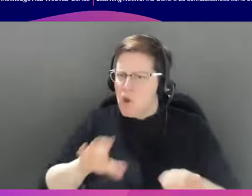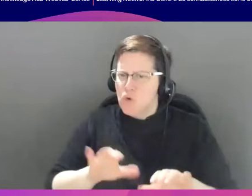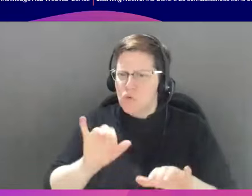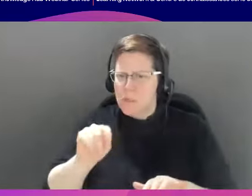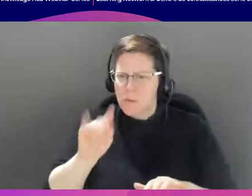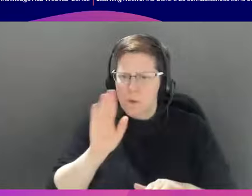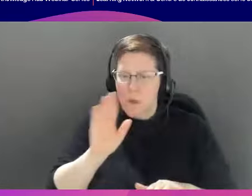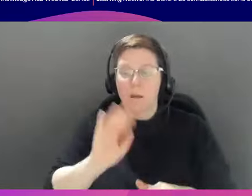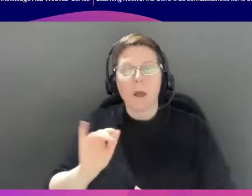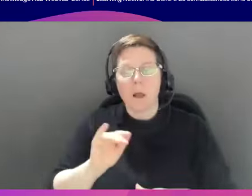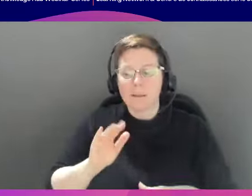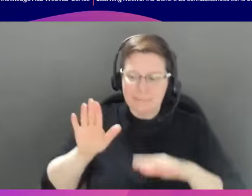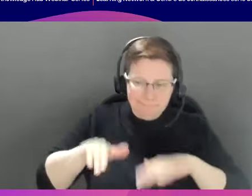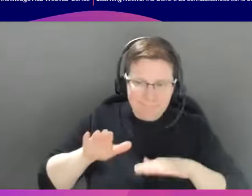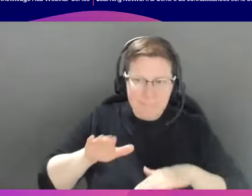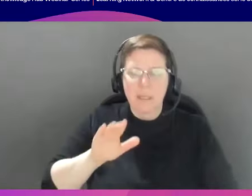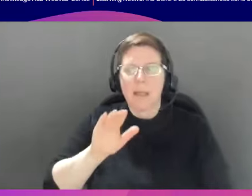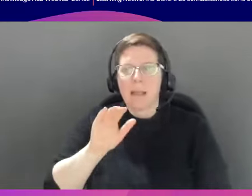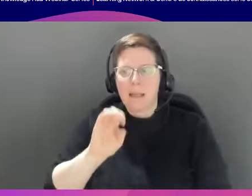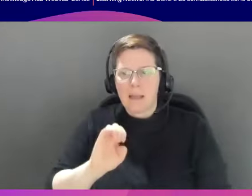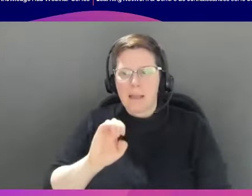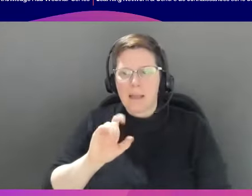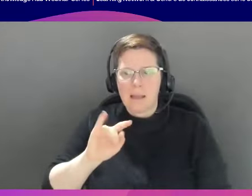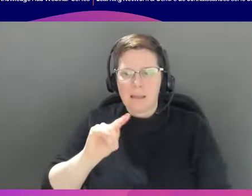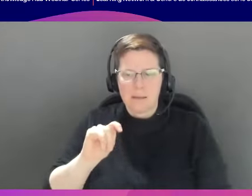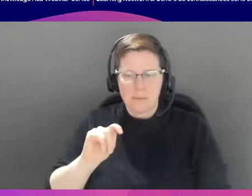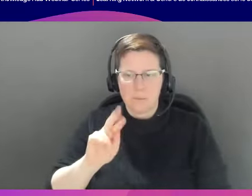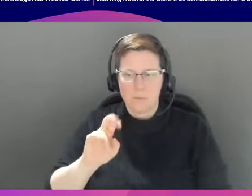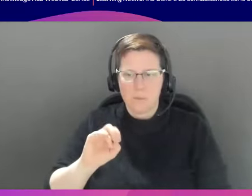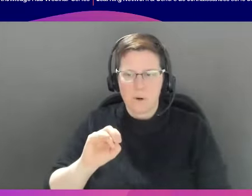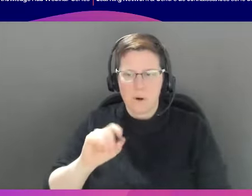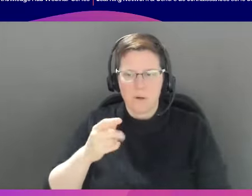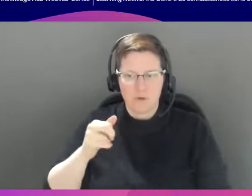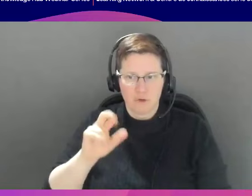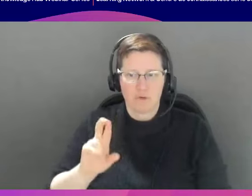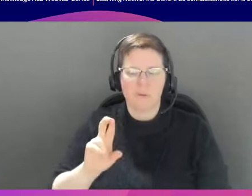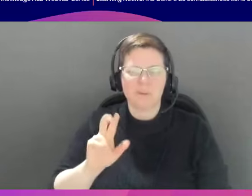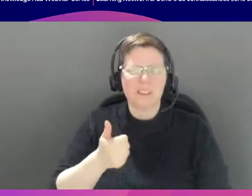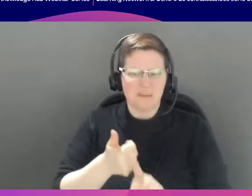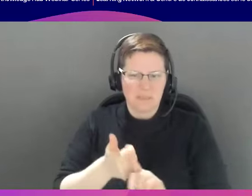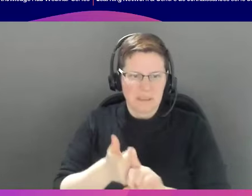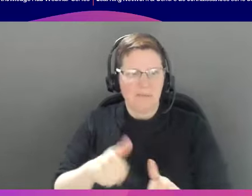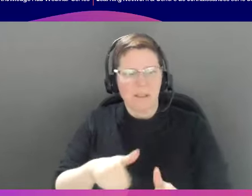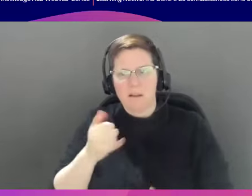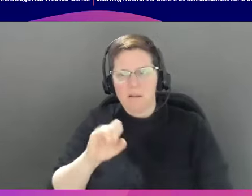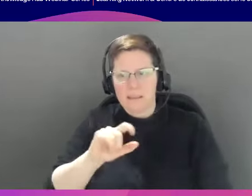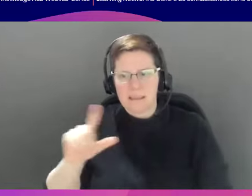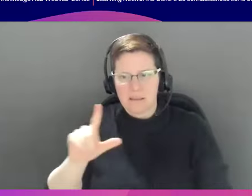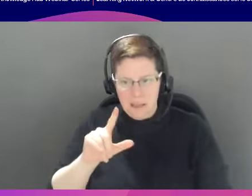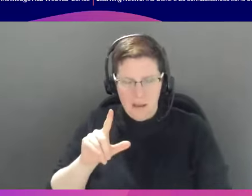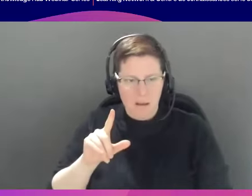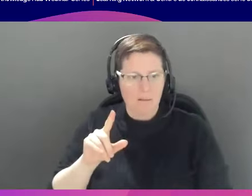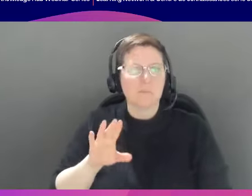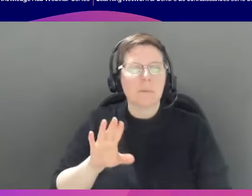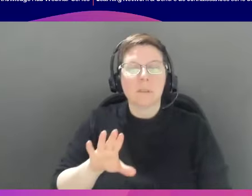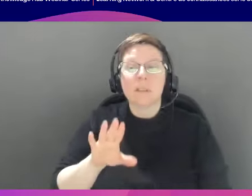who had killed many people in Alta Vista as well. And this case is often seen as what really situated the incel debate in Canada.